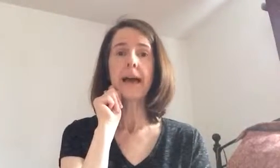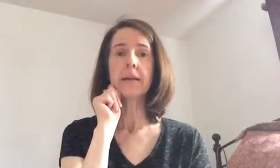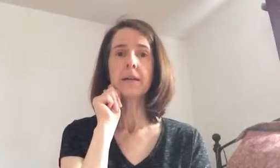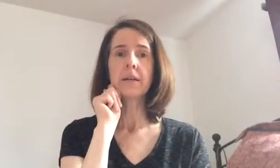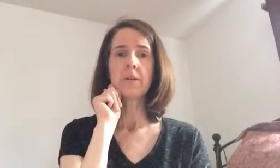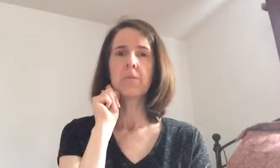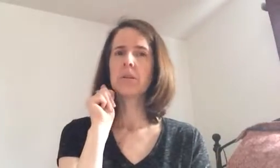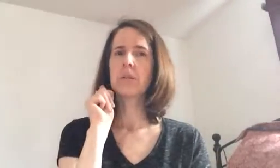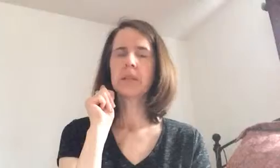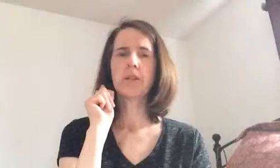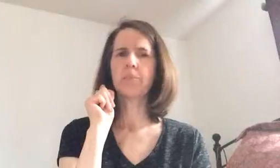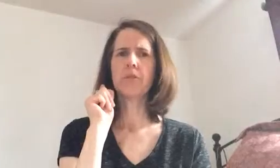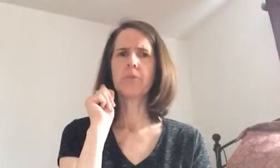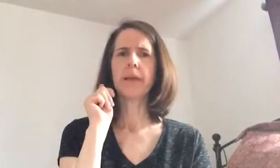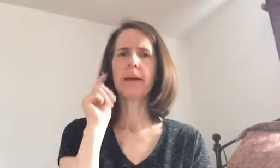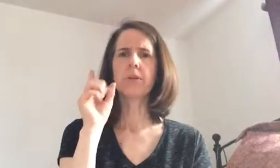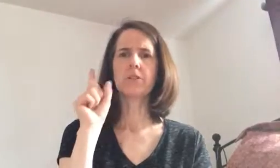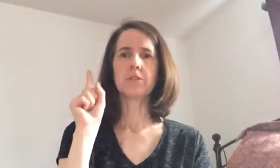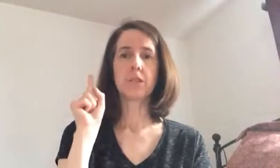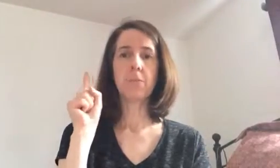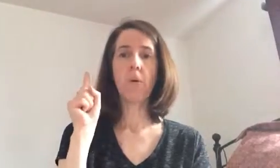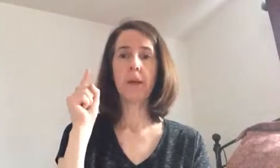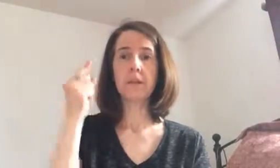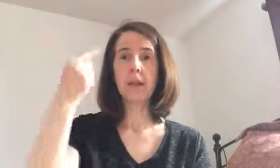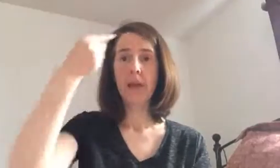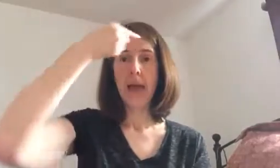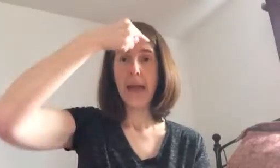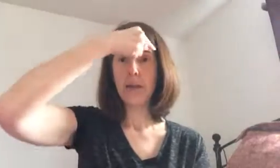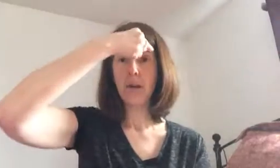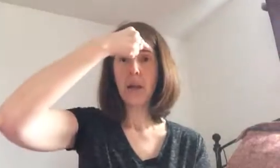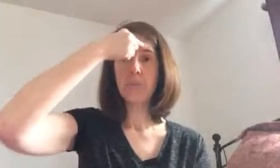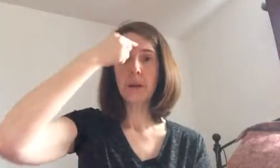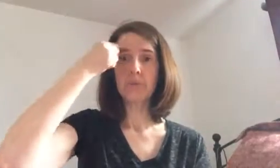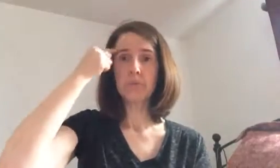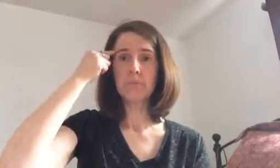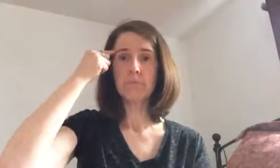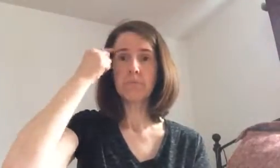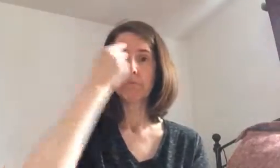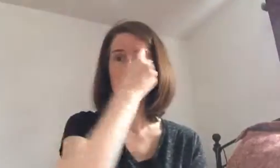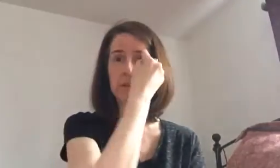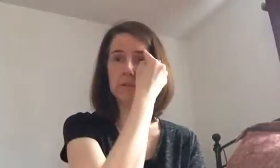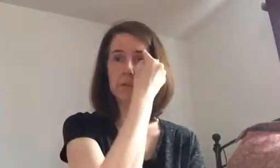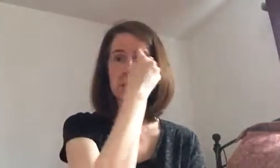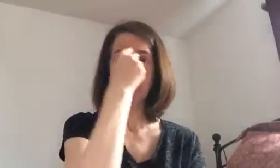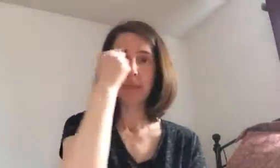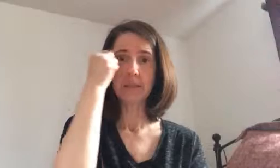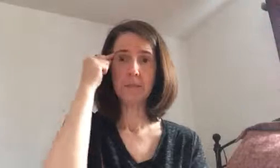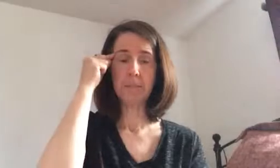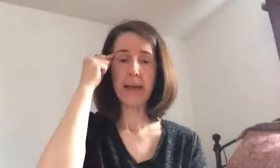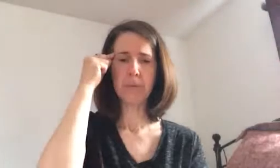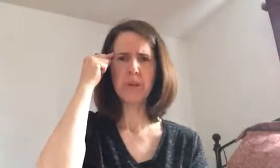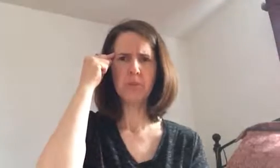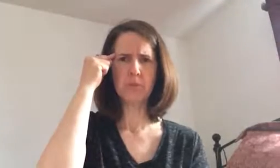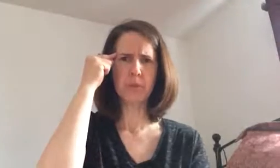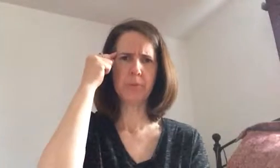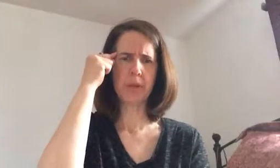black. We don't need the letter B for black. We just need to point at our eyebrows. This means black because most people's